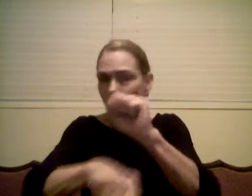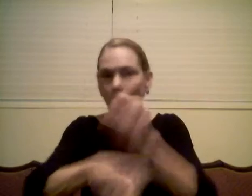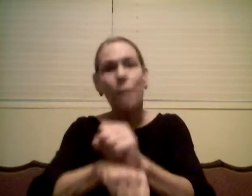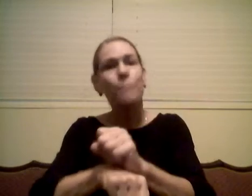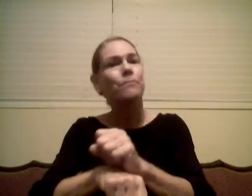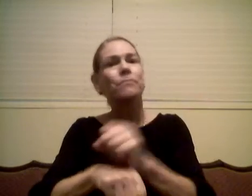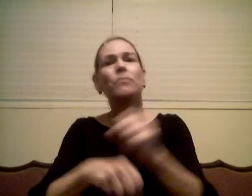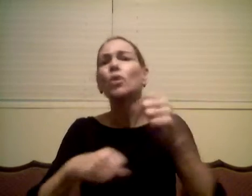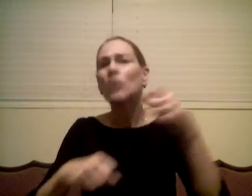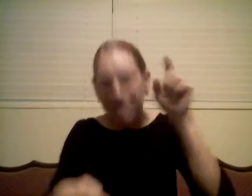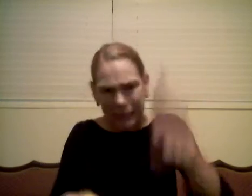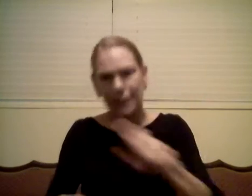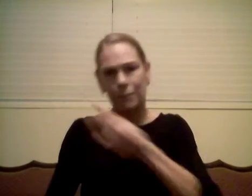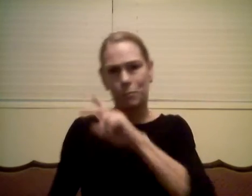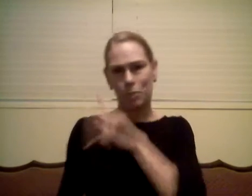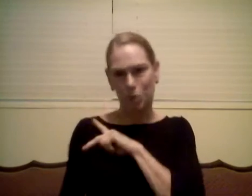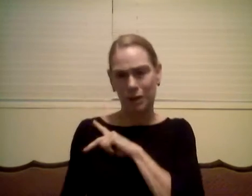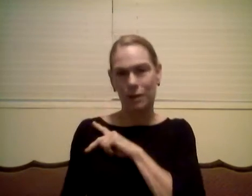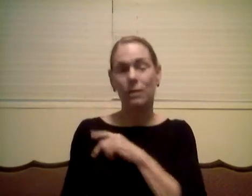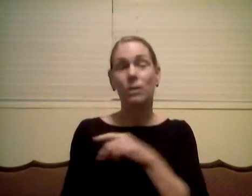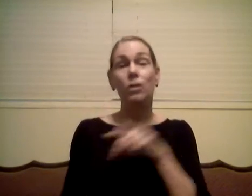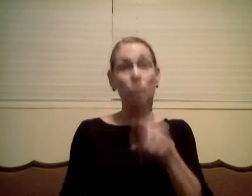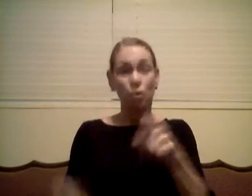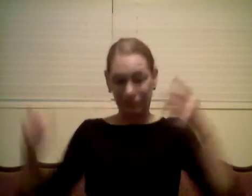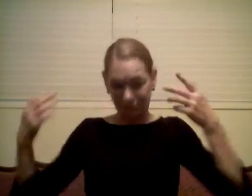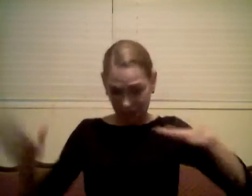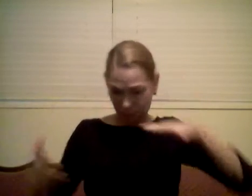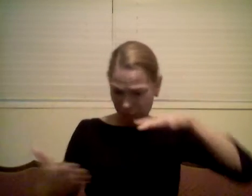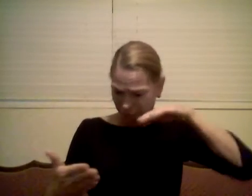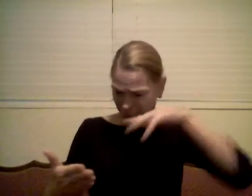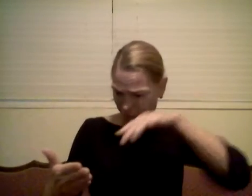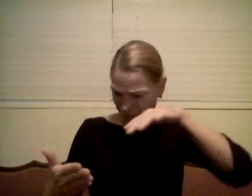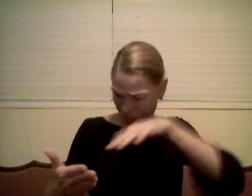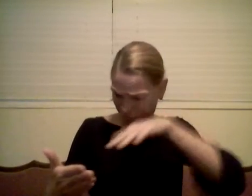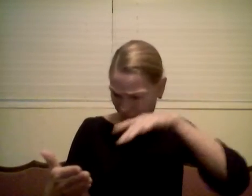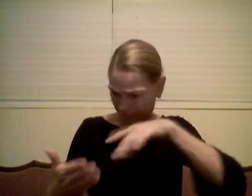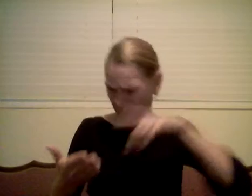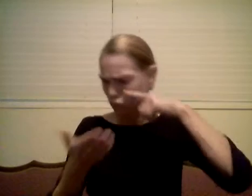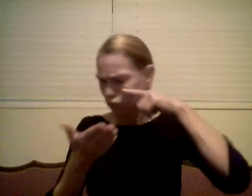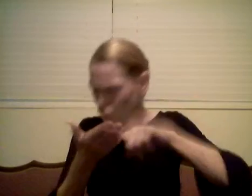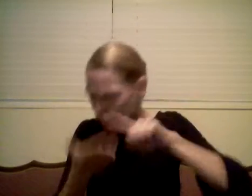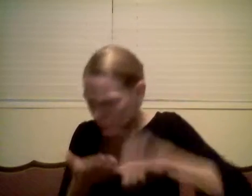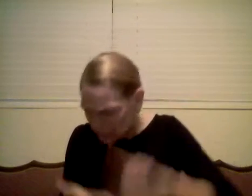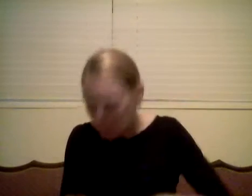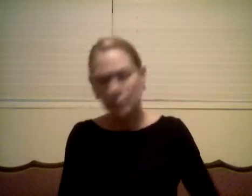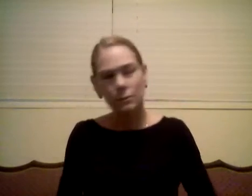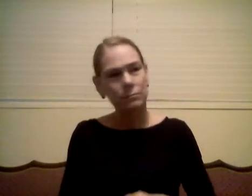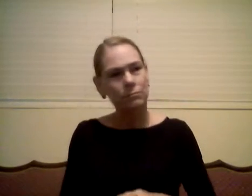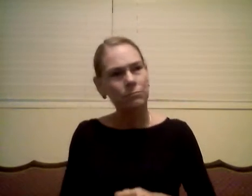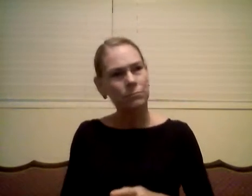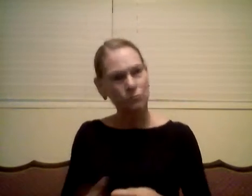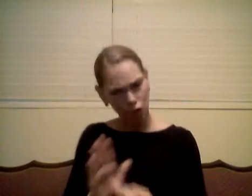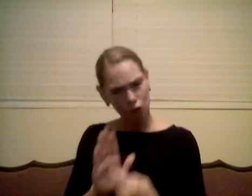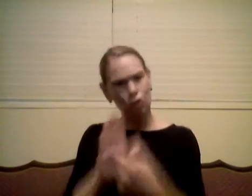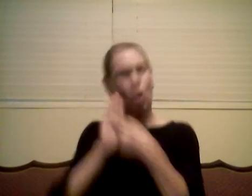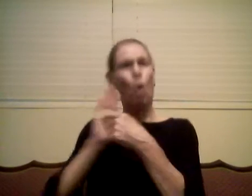want to be there. You've done your research. You know this position's a great match for you. So speak up. Talk to me. Show me some excitement. All